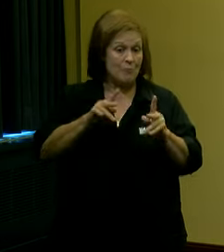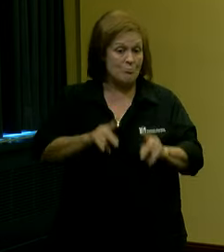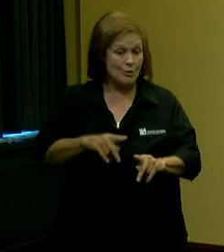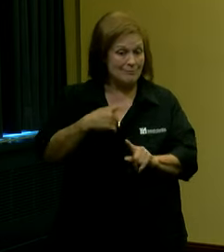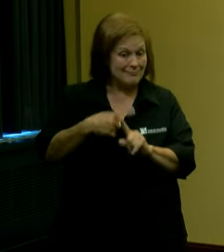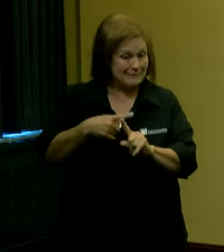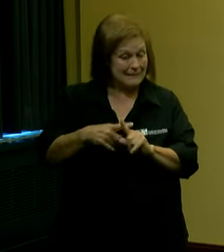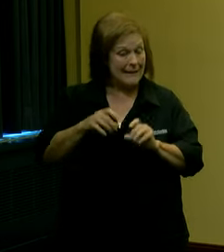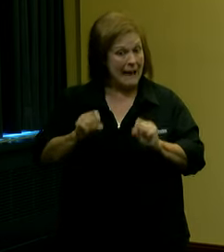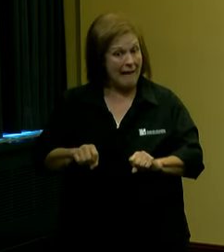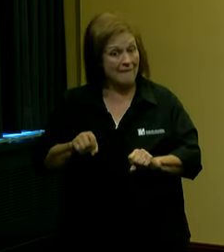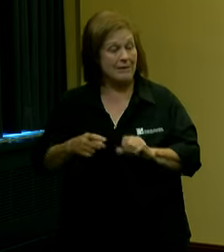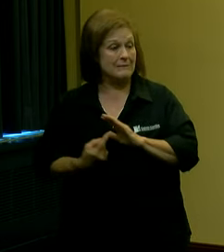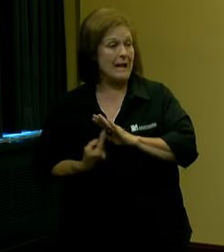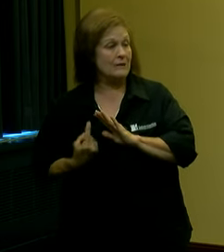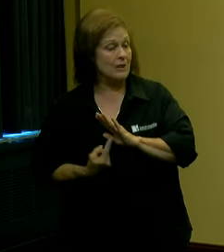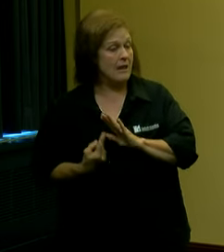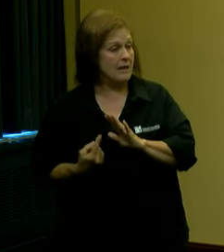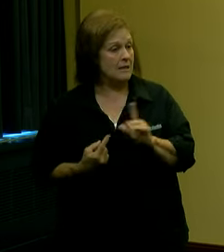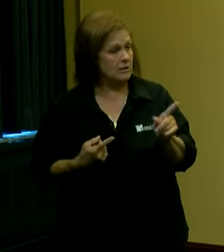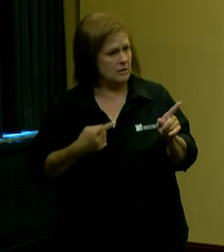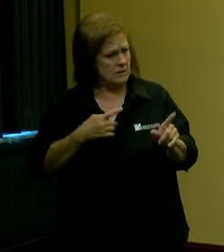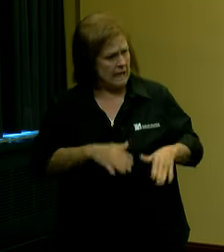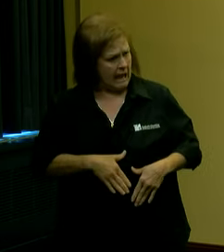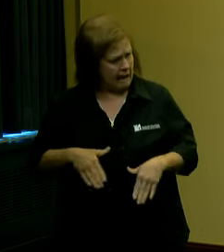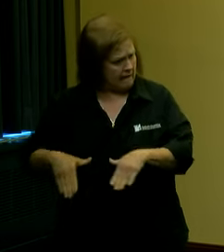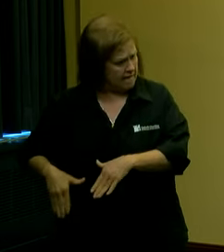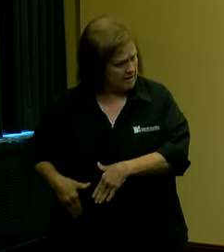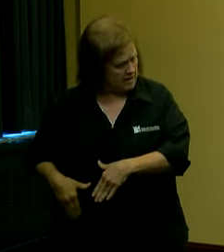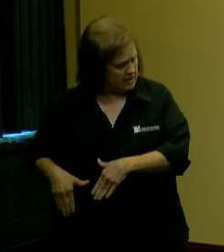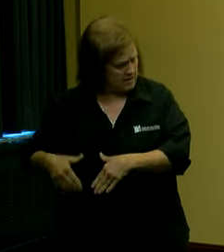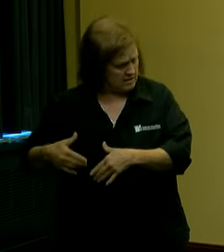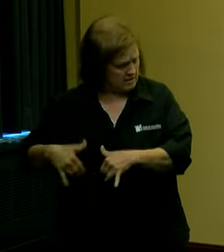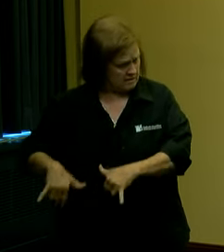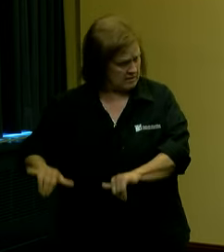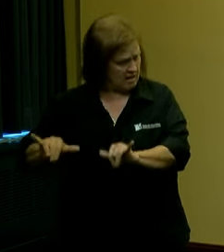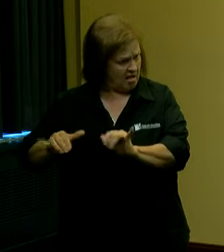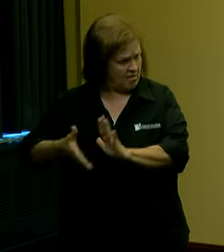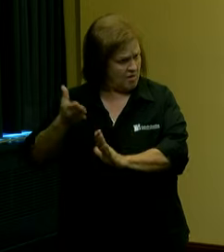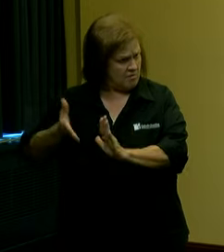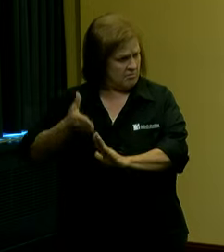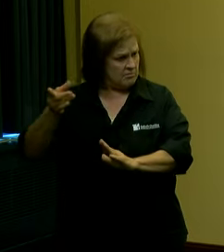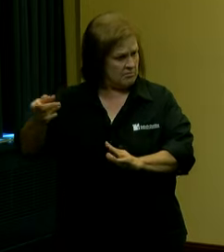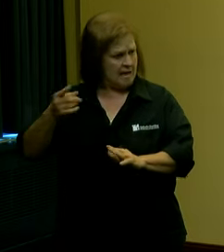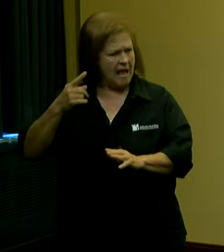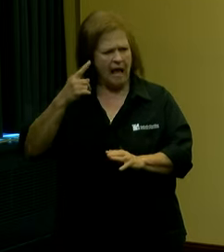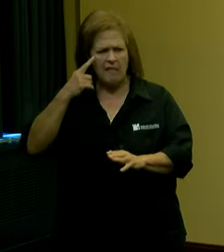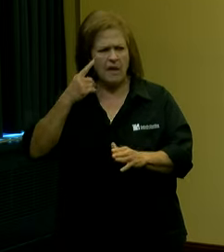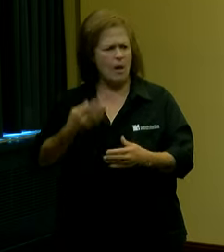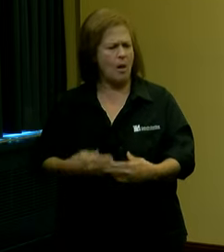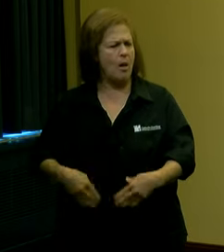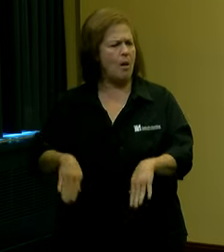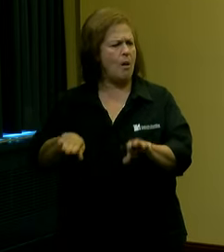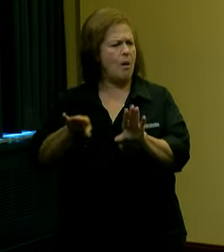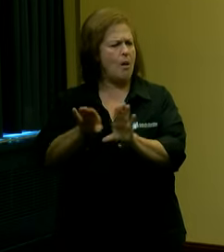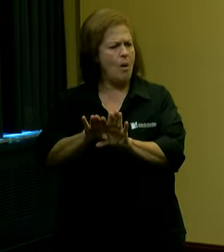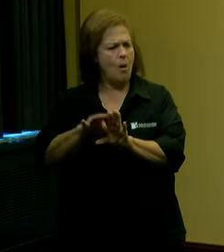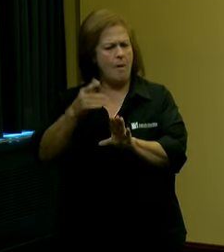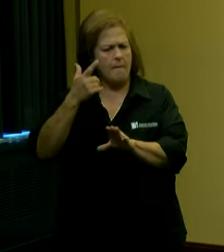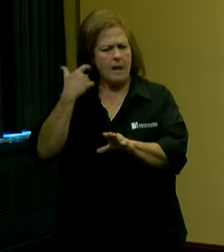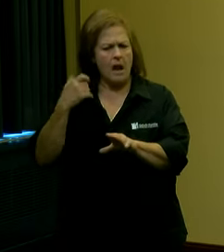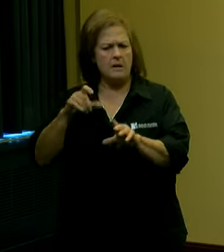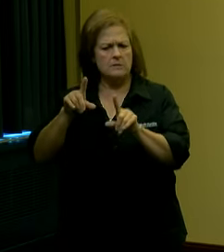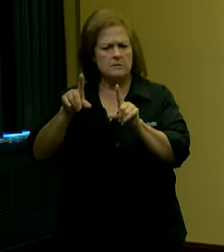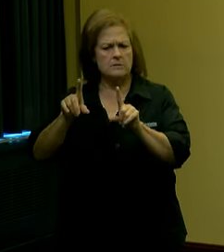Navy facility across the street from the convention center still operational? I think that they actually closed that one because